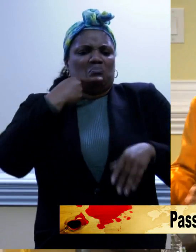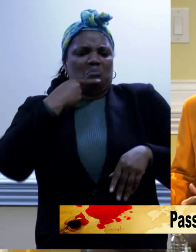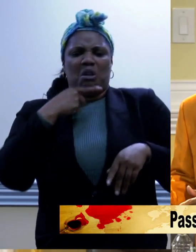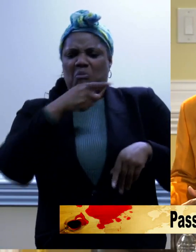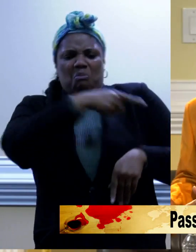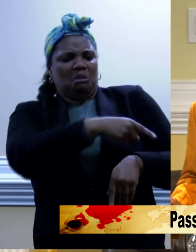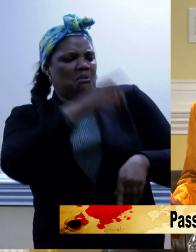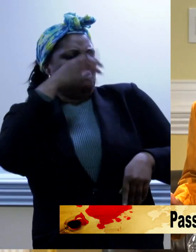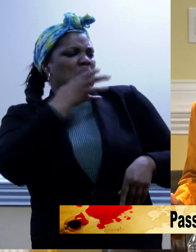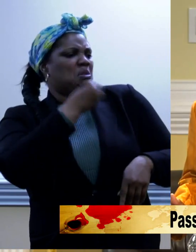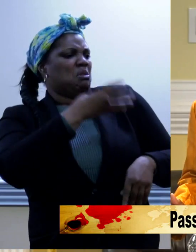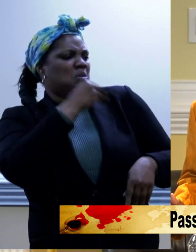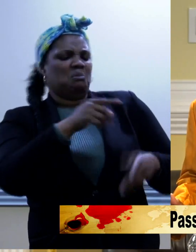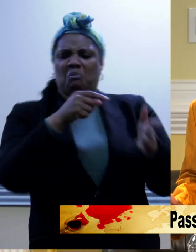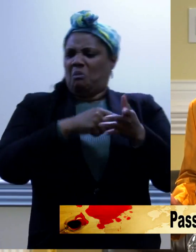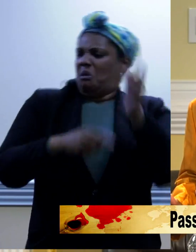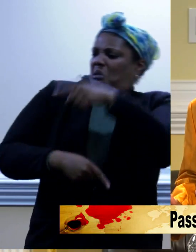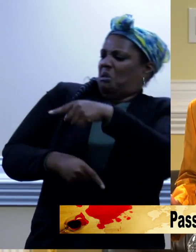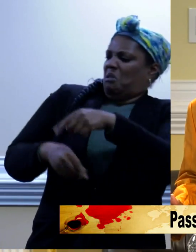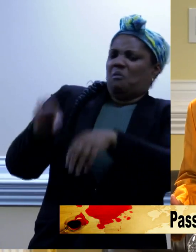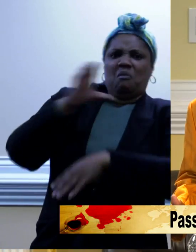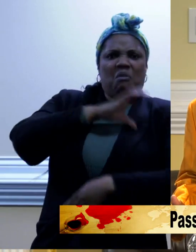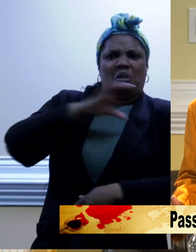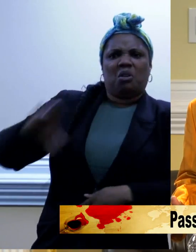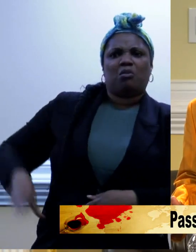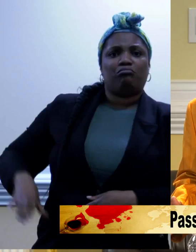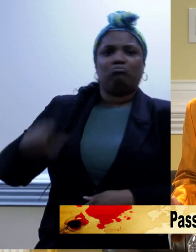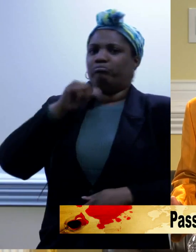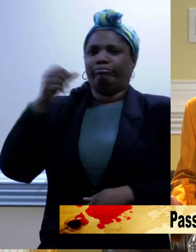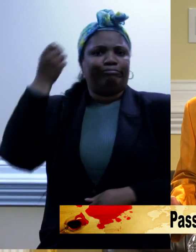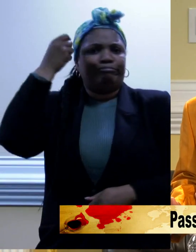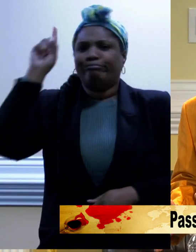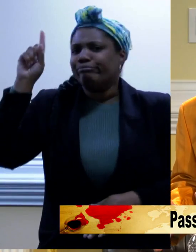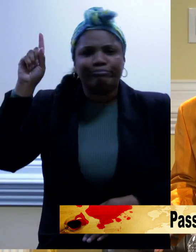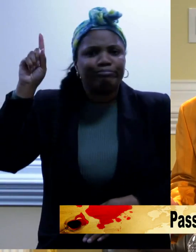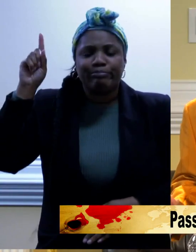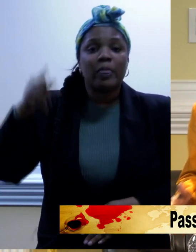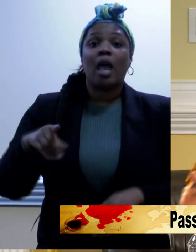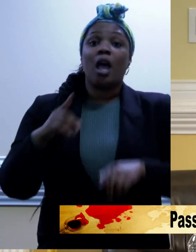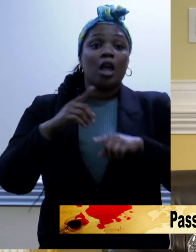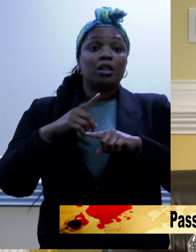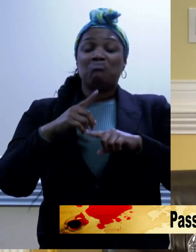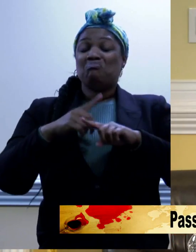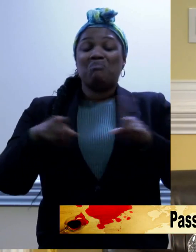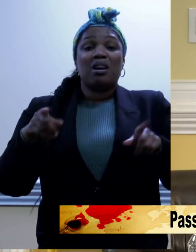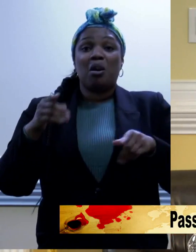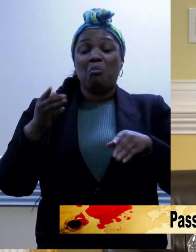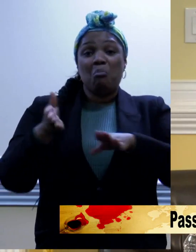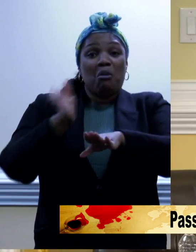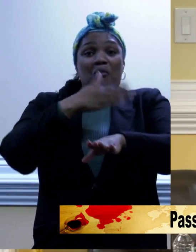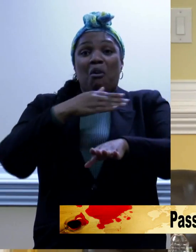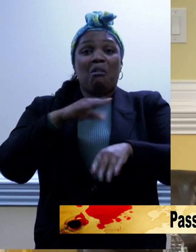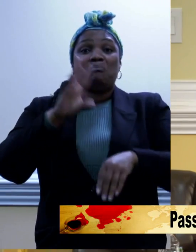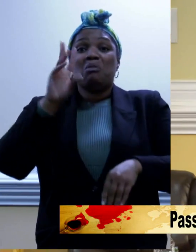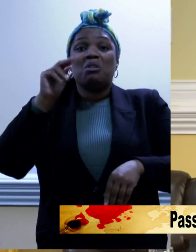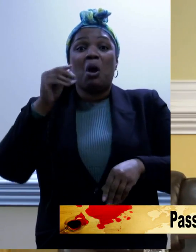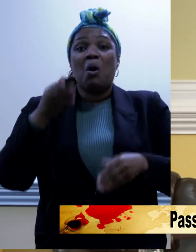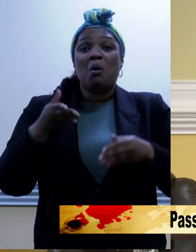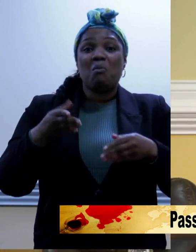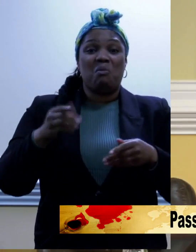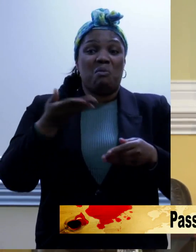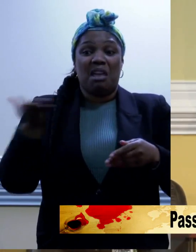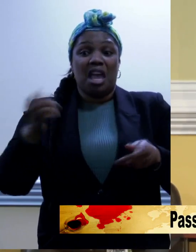this is for the Christians. Not realizing that there was no such thing as Christians